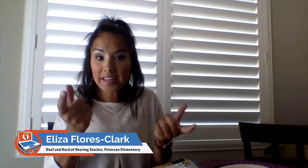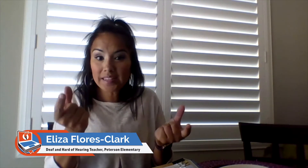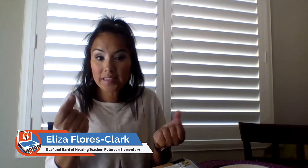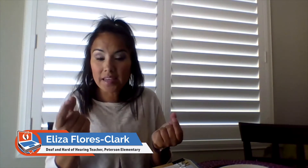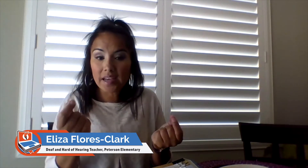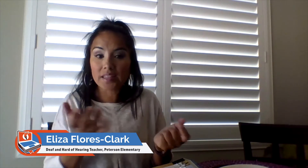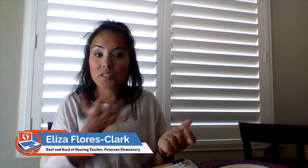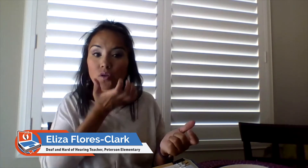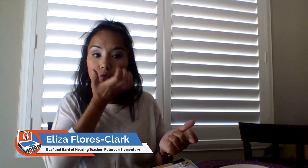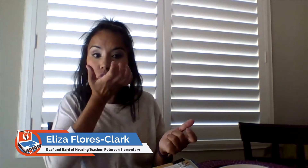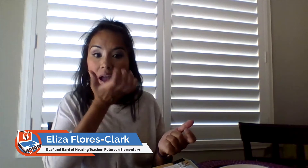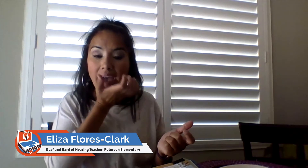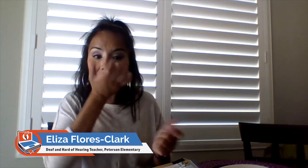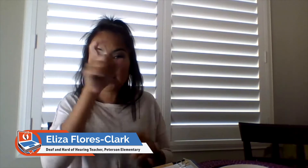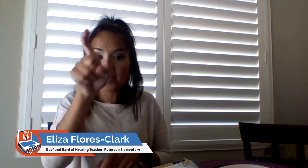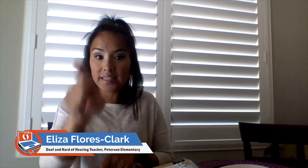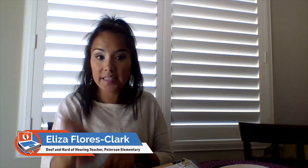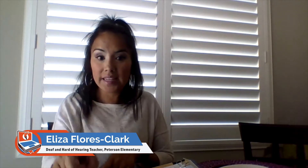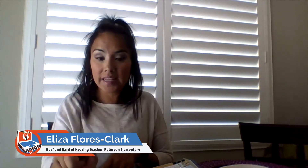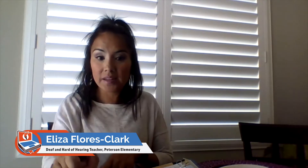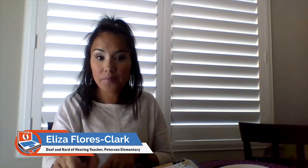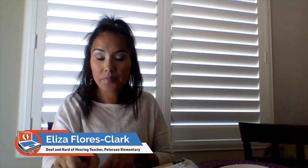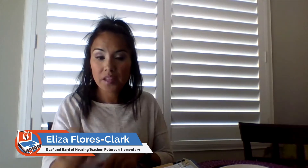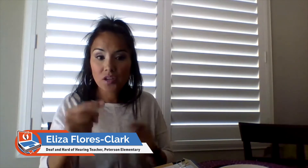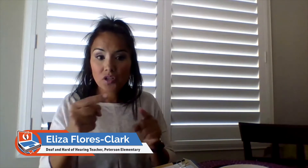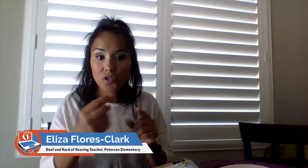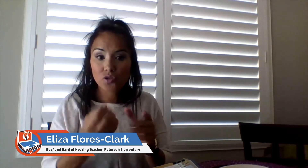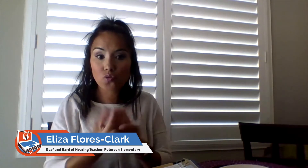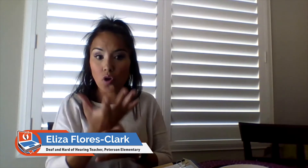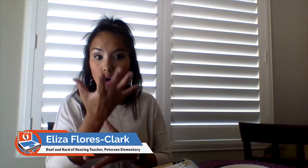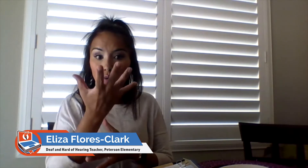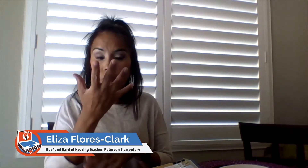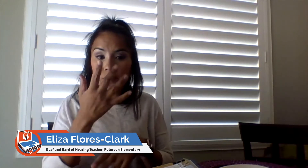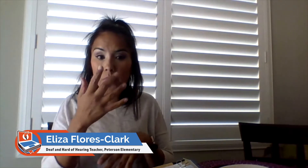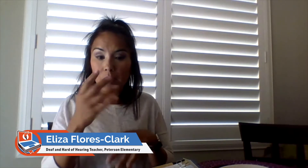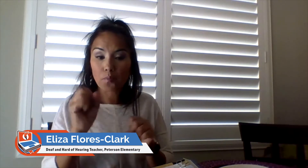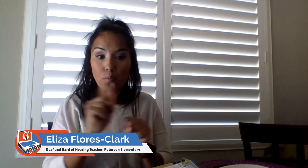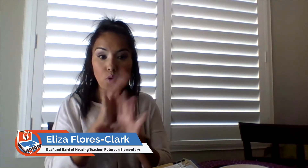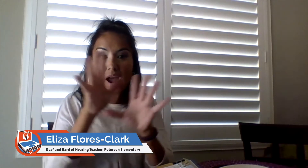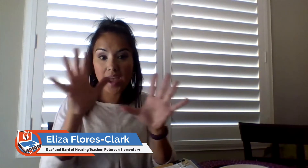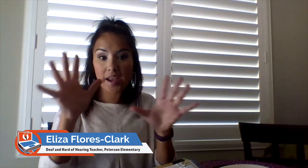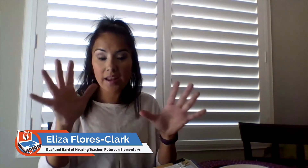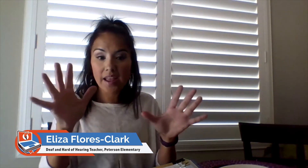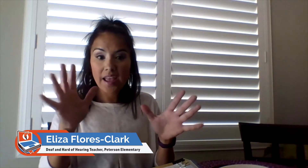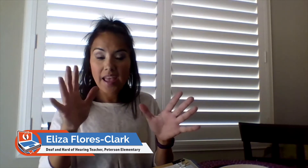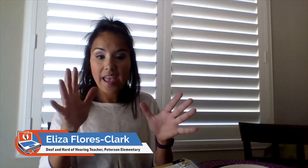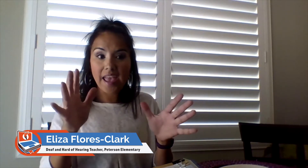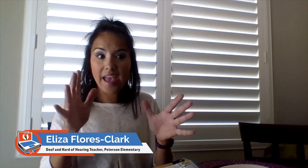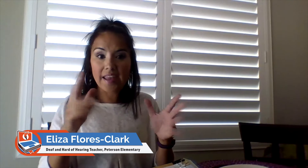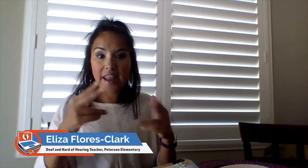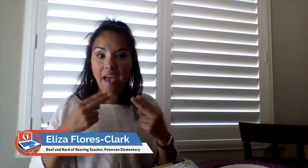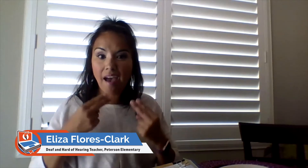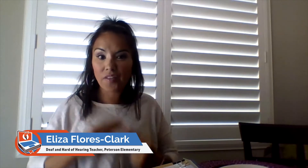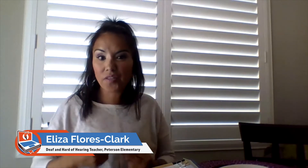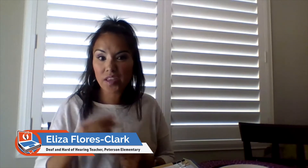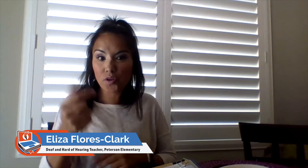What does grass need to grow bright, healthy